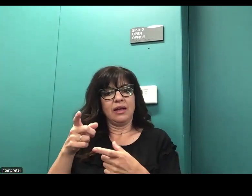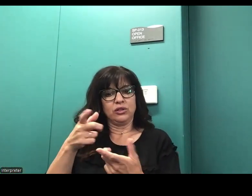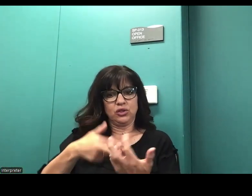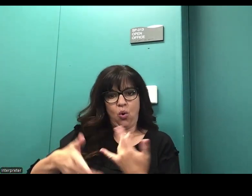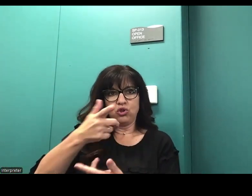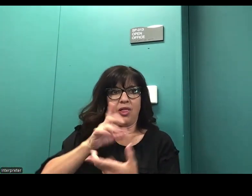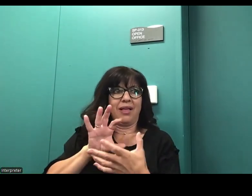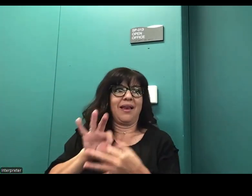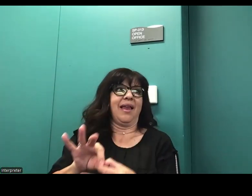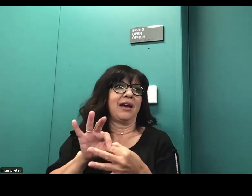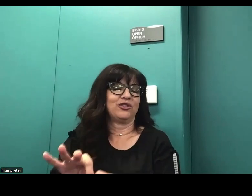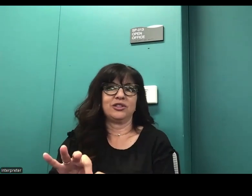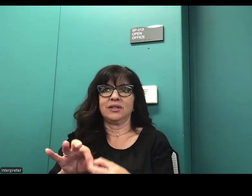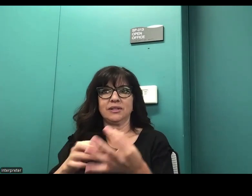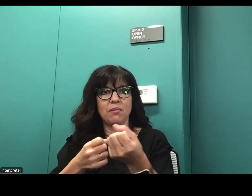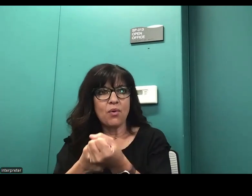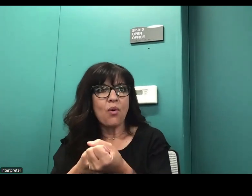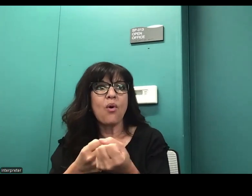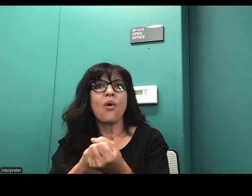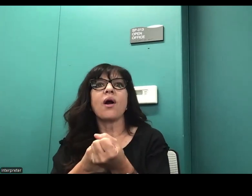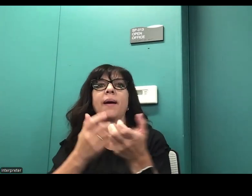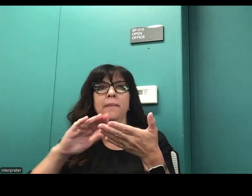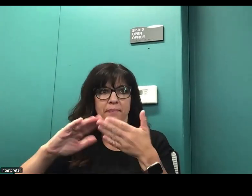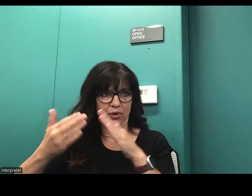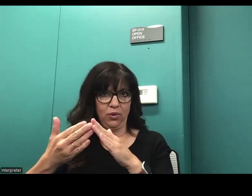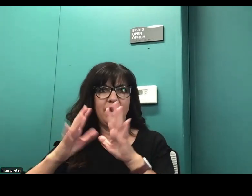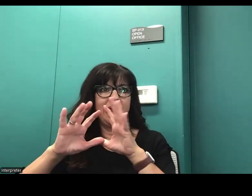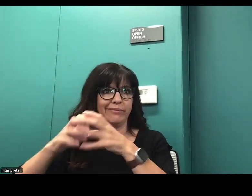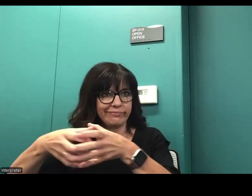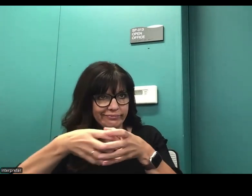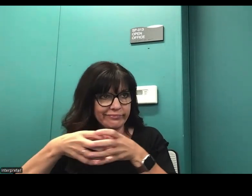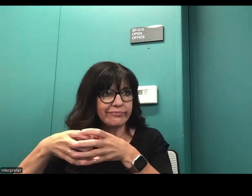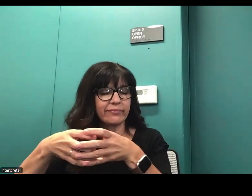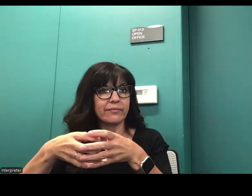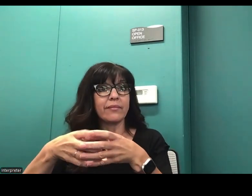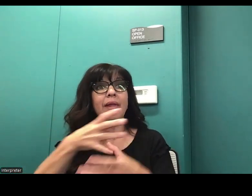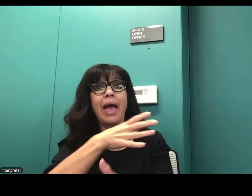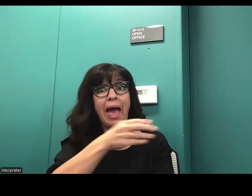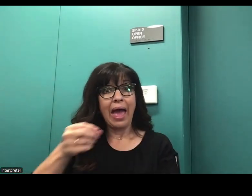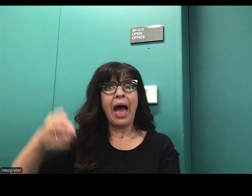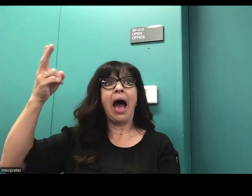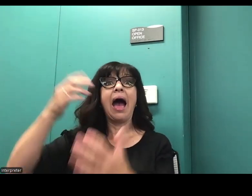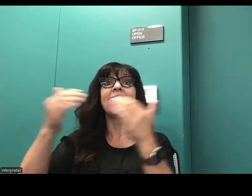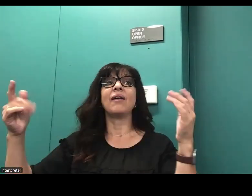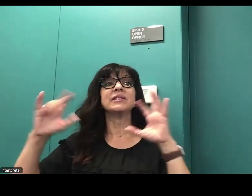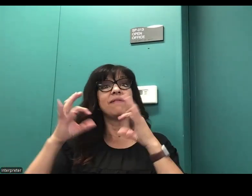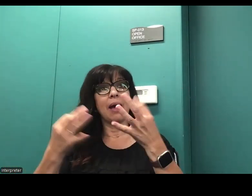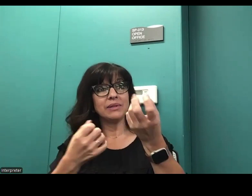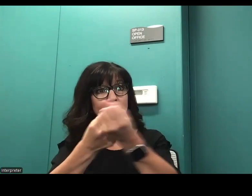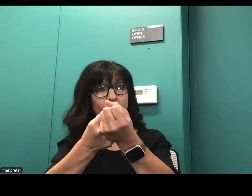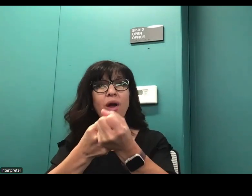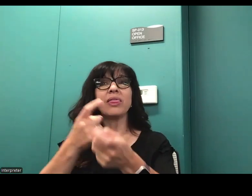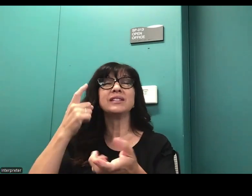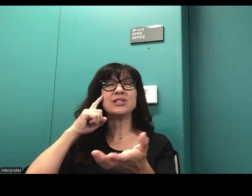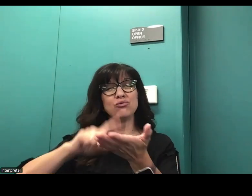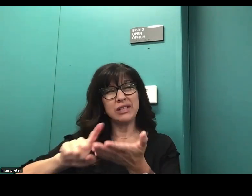connection, support, and community. and high levels of family support. And this is research